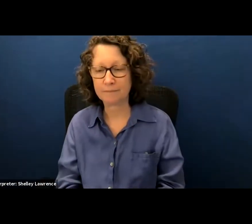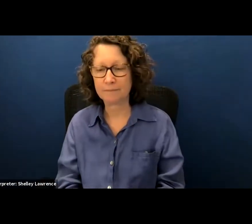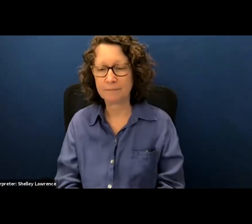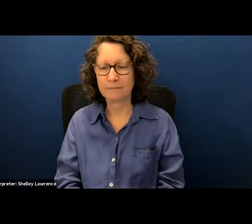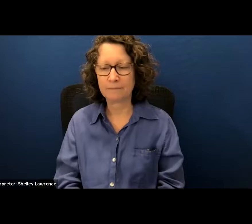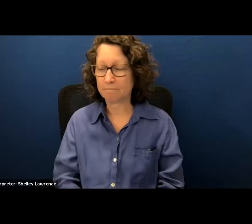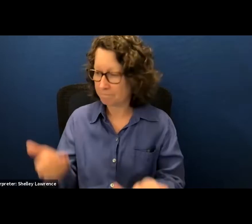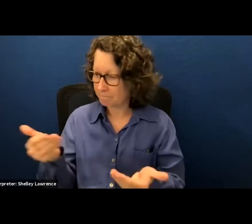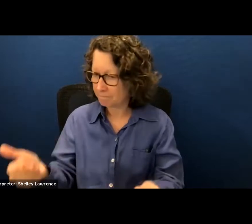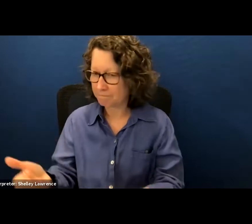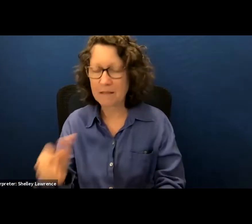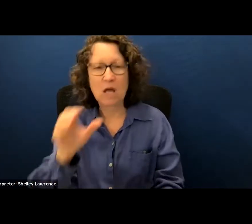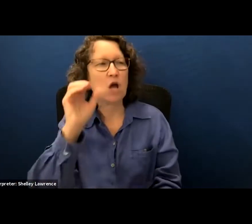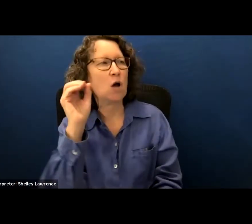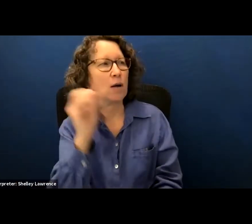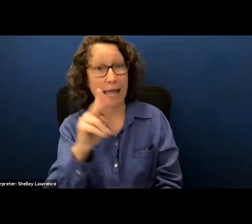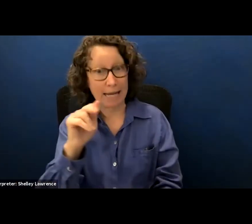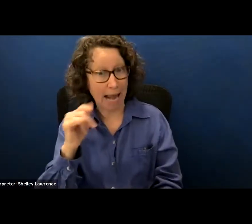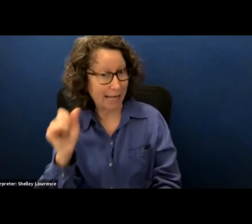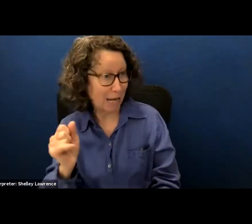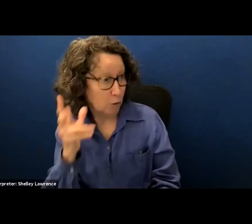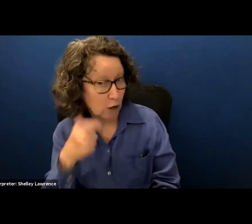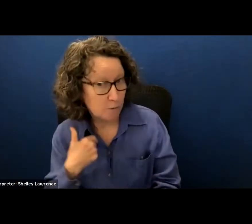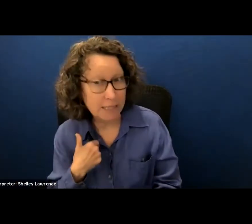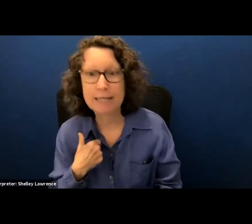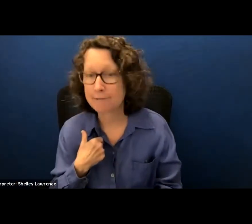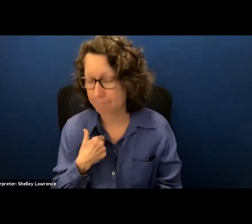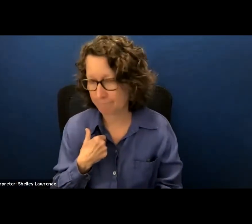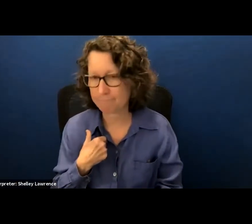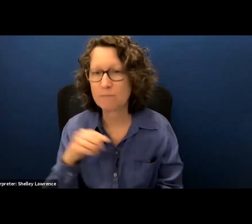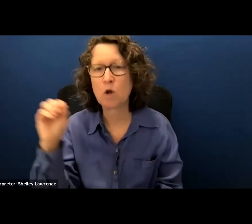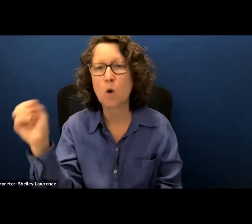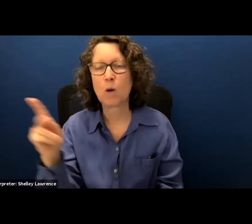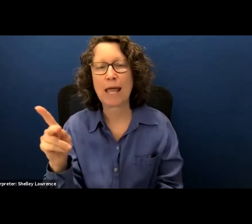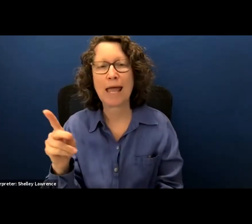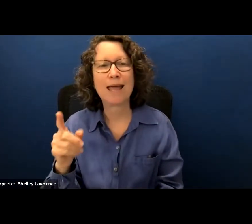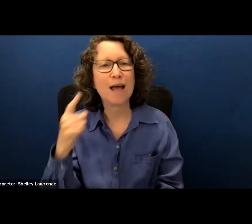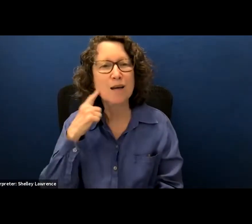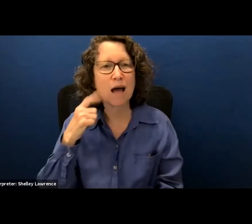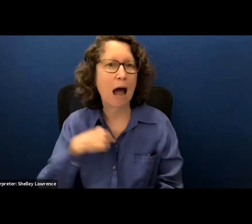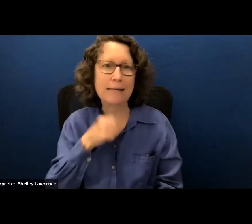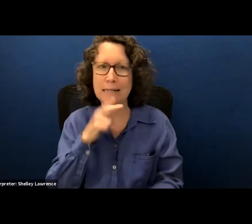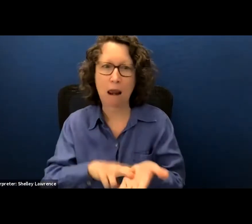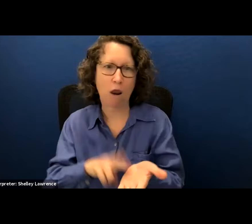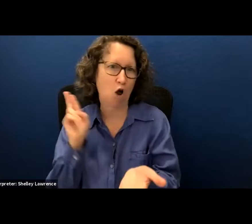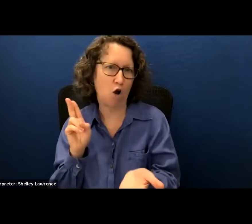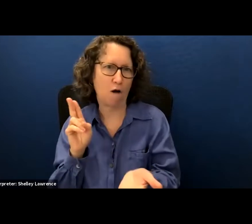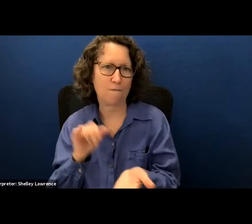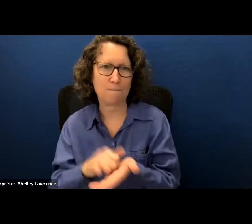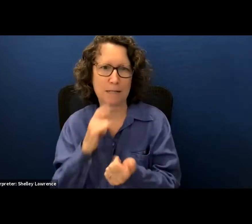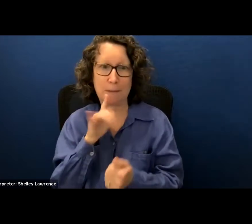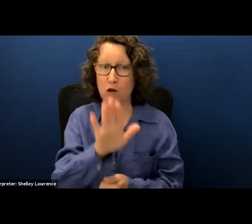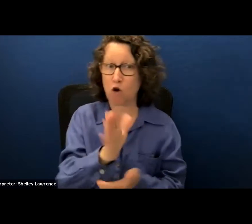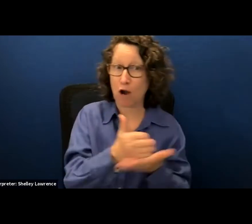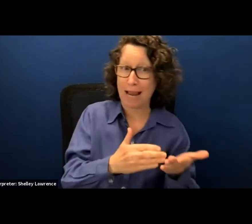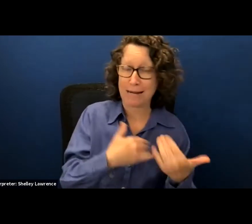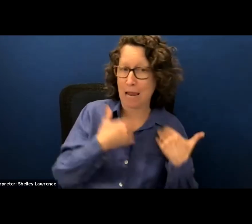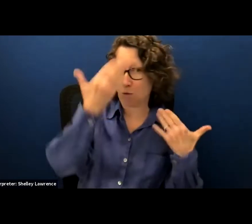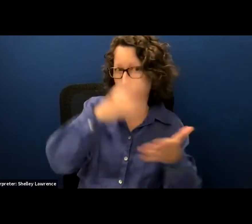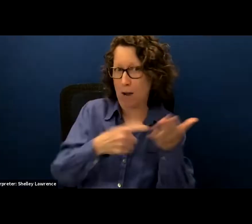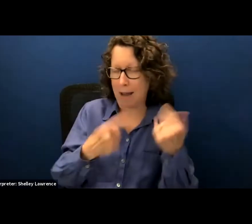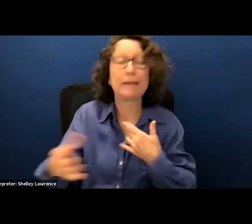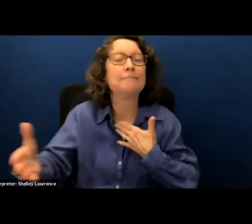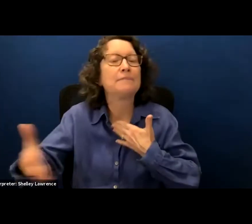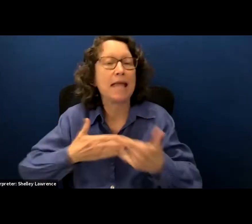To continue. Okay. Can you hear me? Yes. Okay. Just so you know, I didn't log off, so that must have been on your end. I'm not sure what happened. But